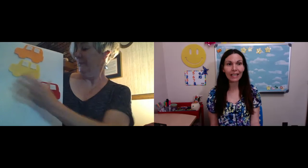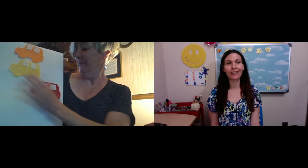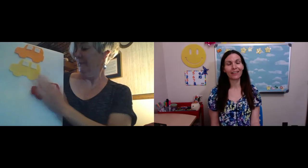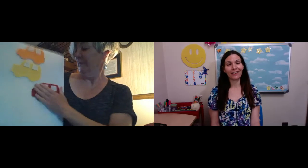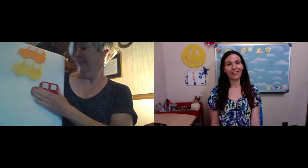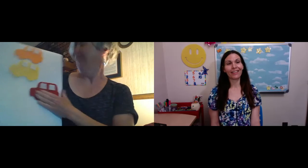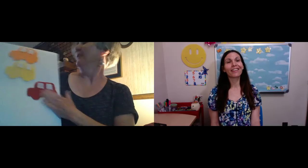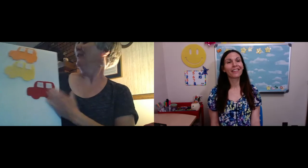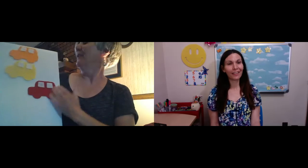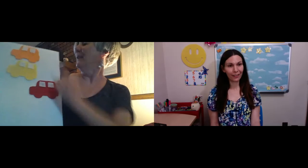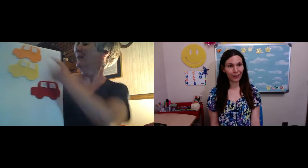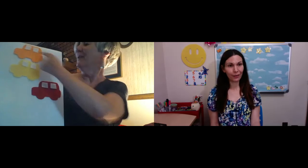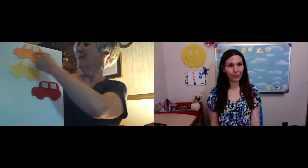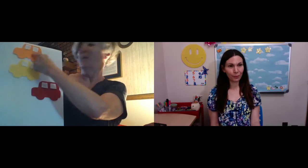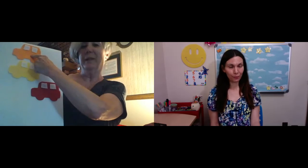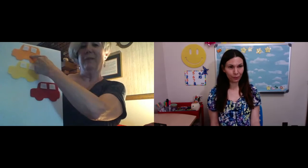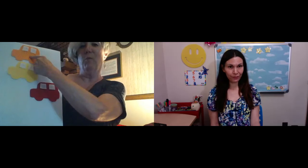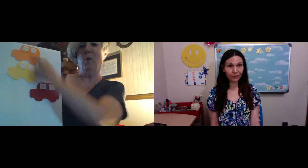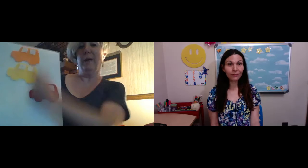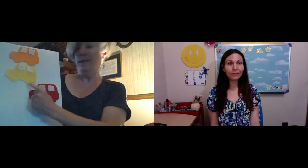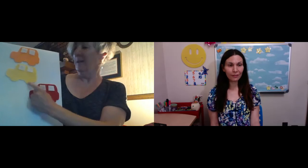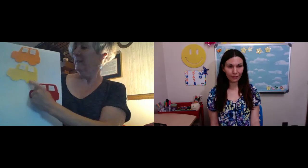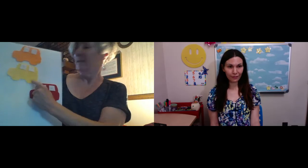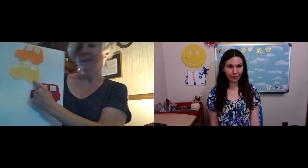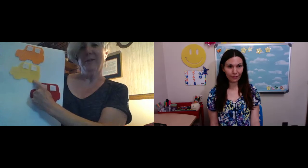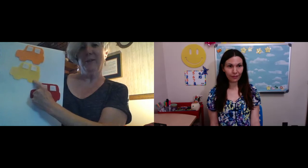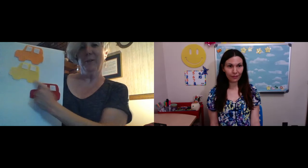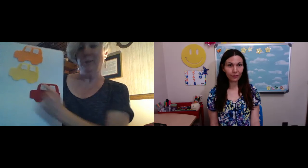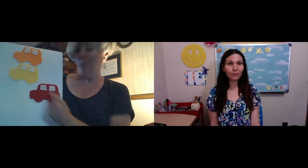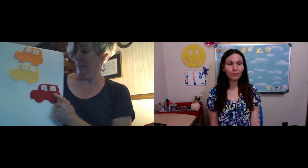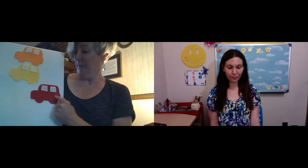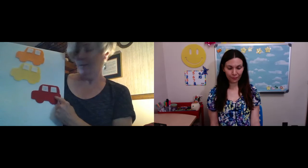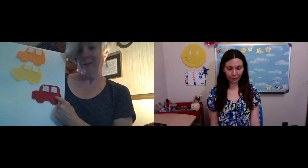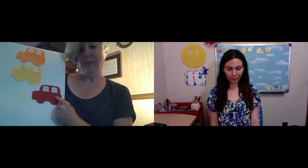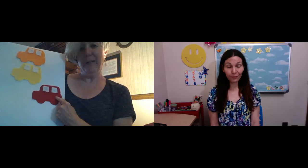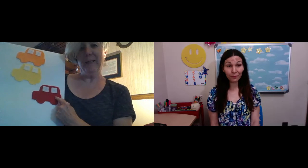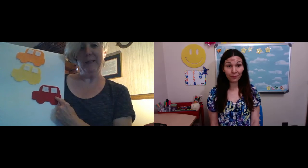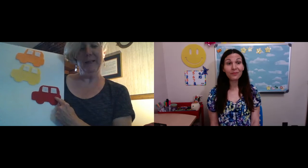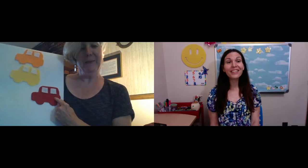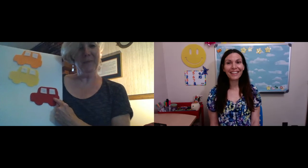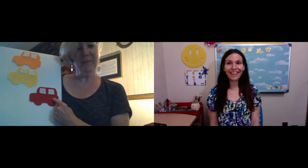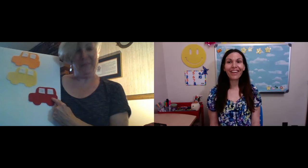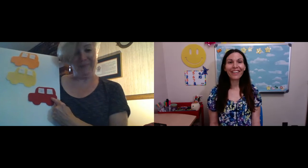three. There it is. So we have one, two, three.